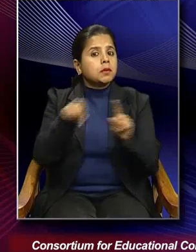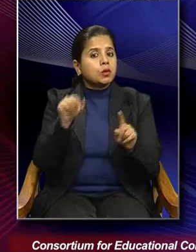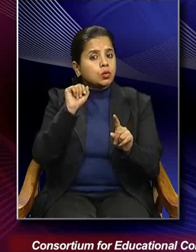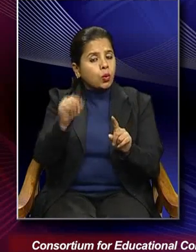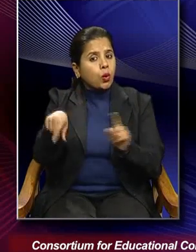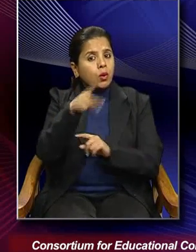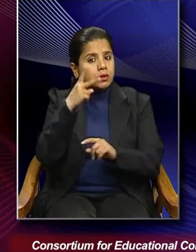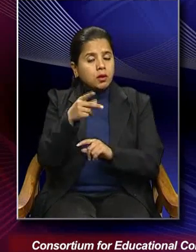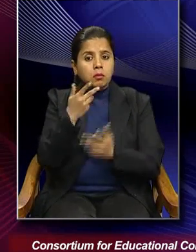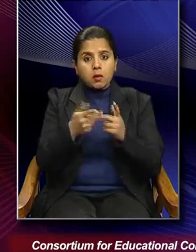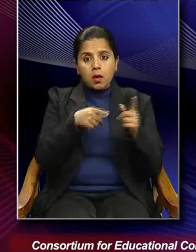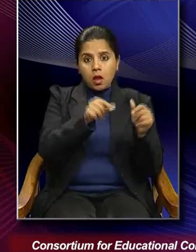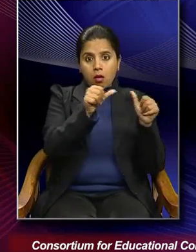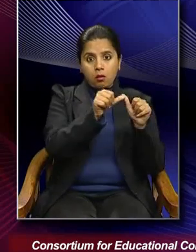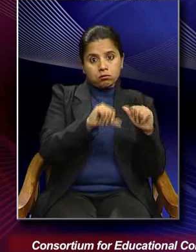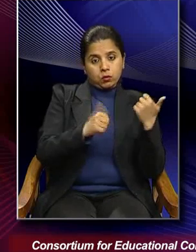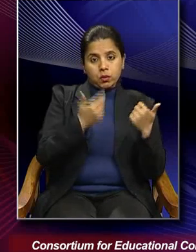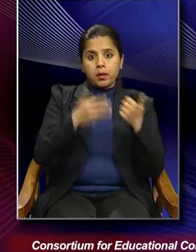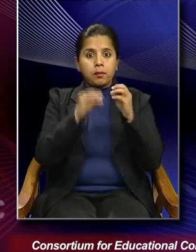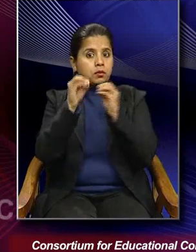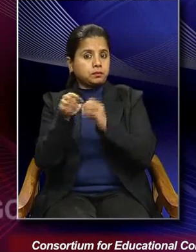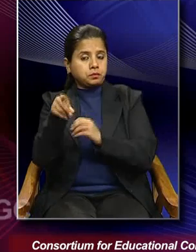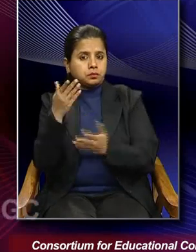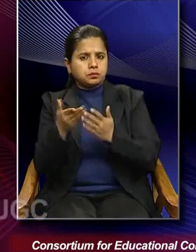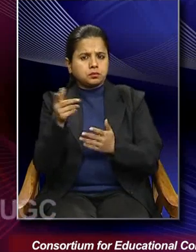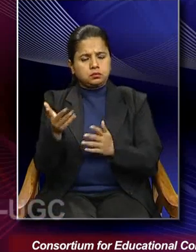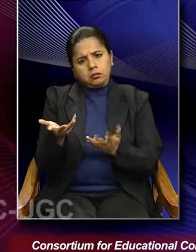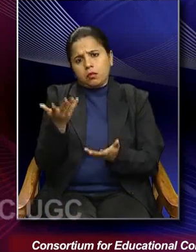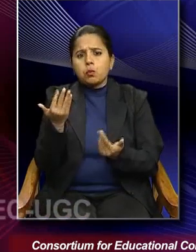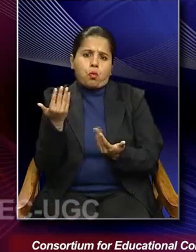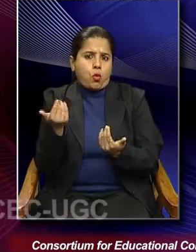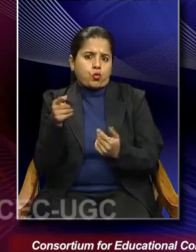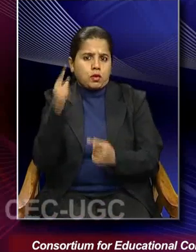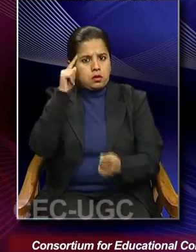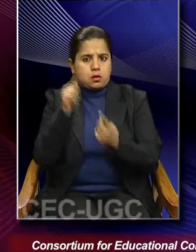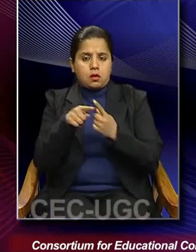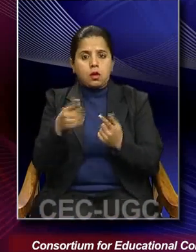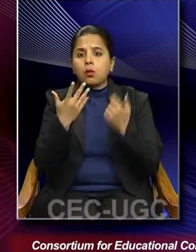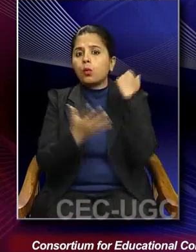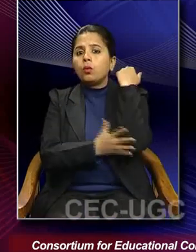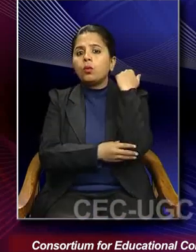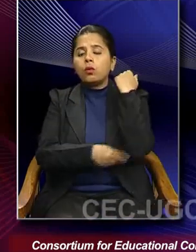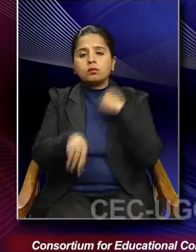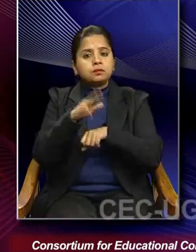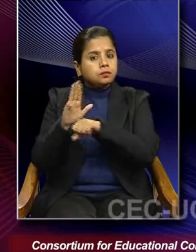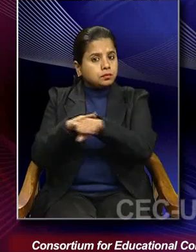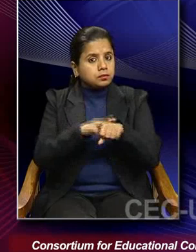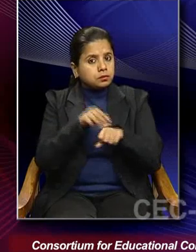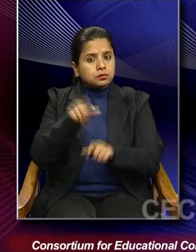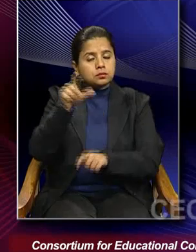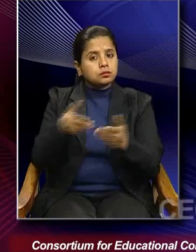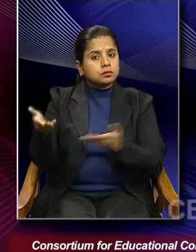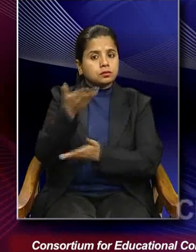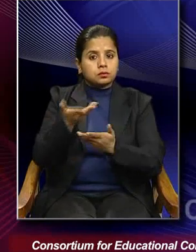that option B could be unanimously favored because the poorest member of the population